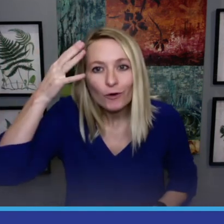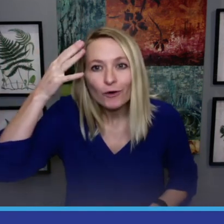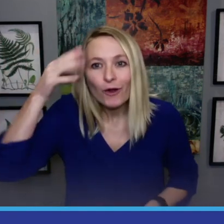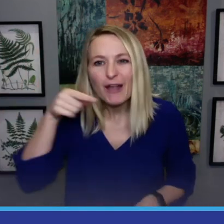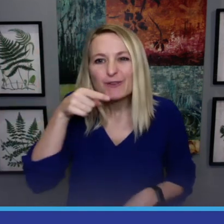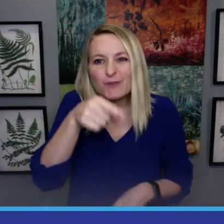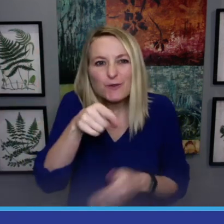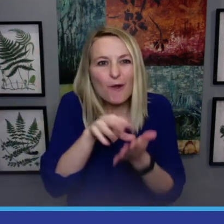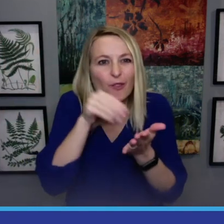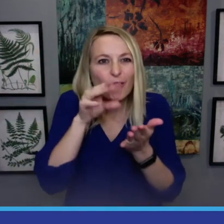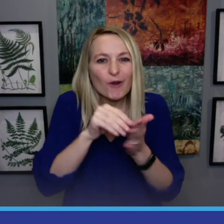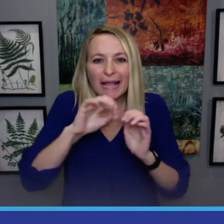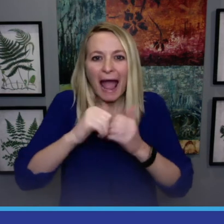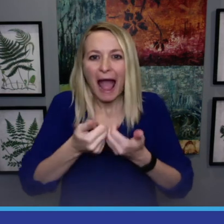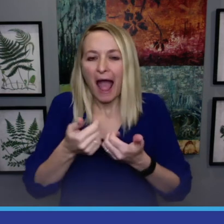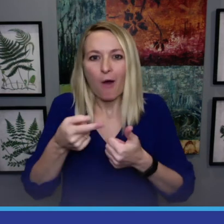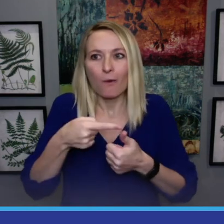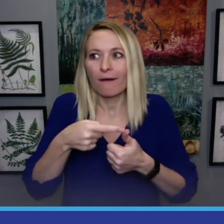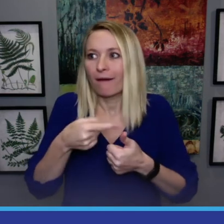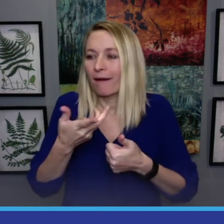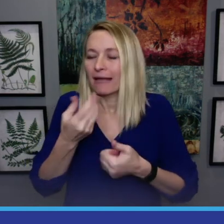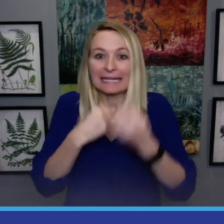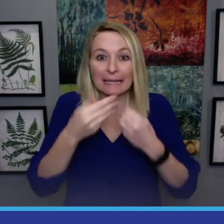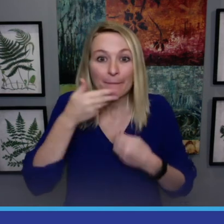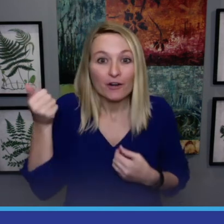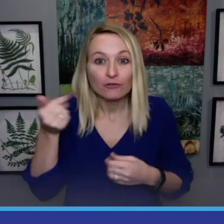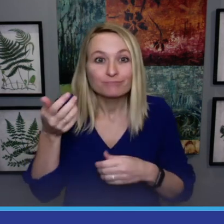shower. You are learning how to eat better.